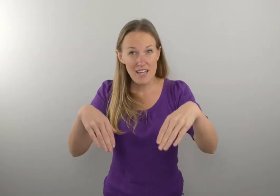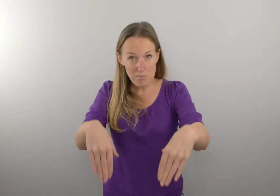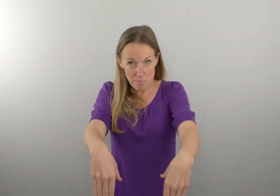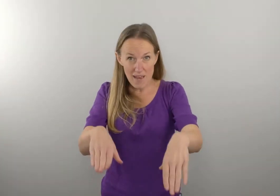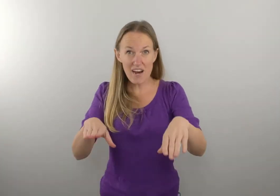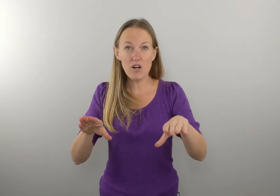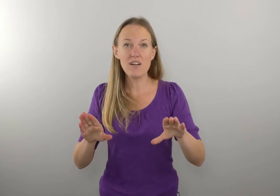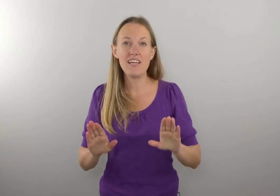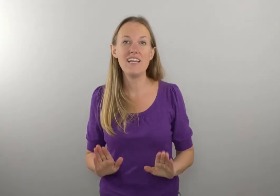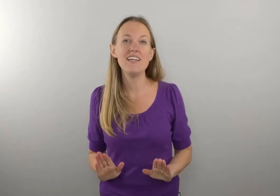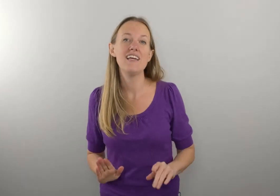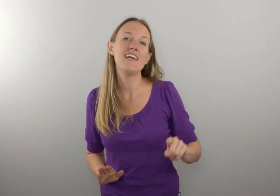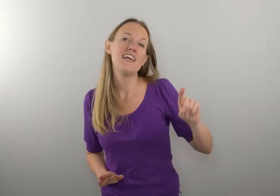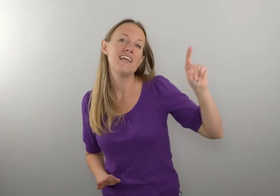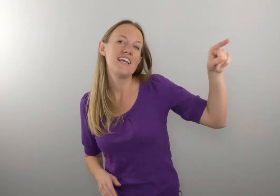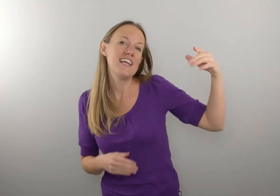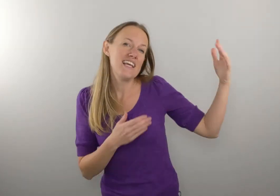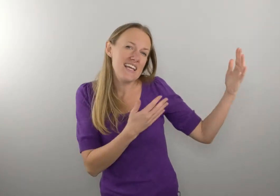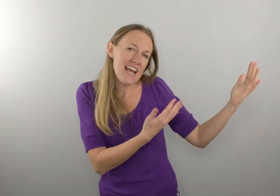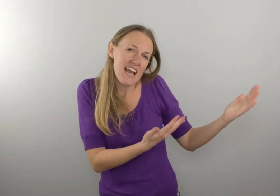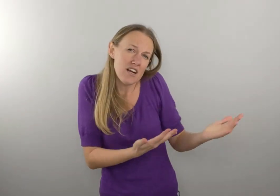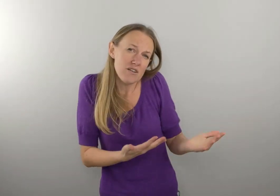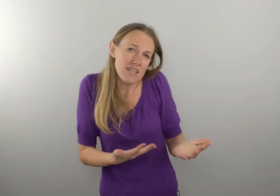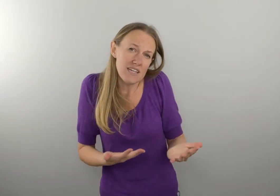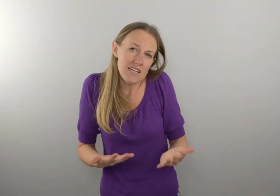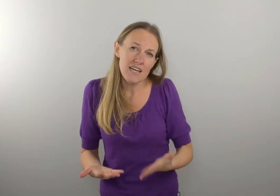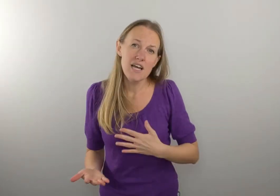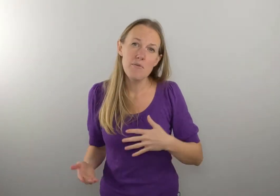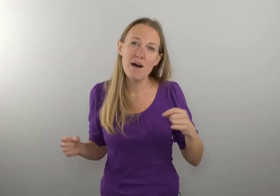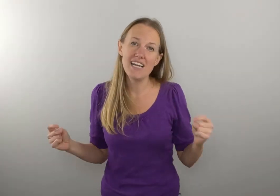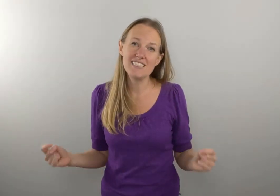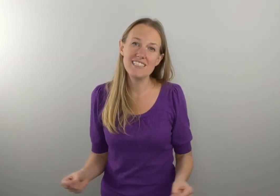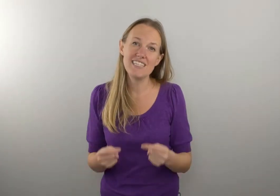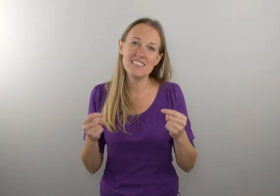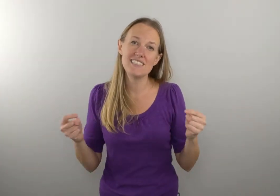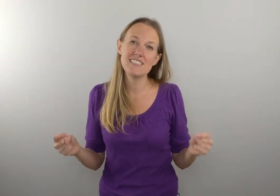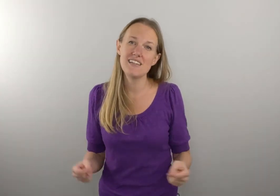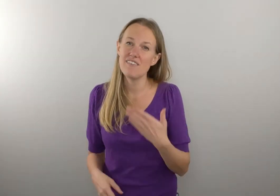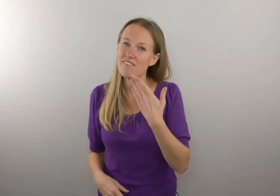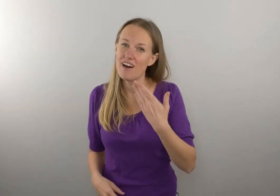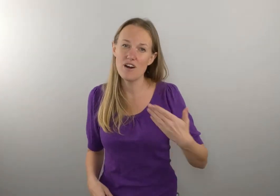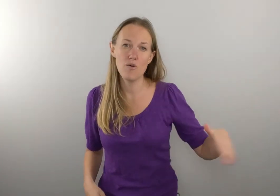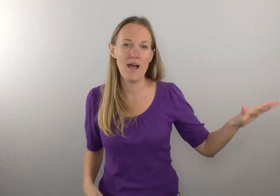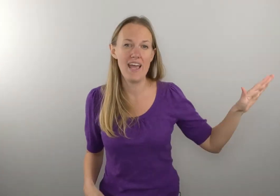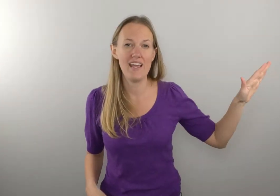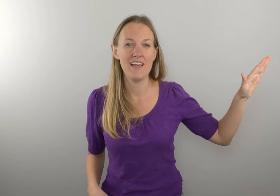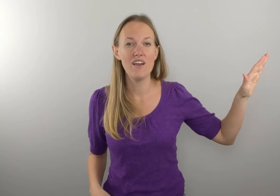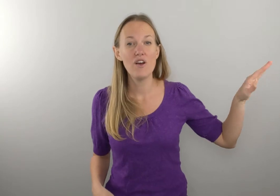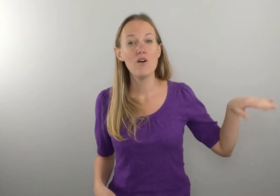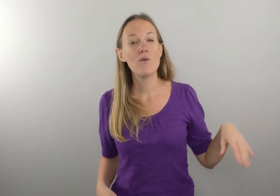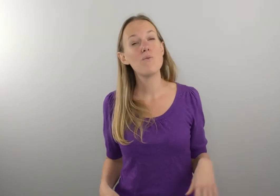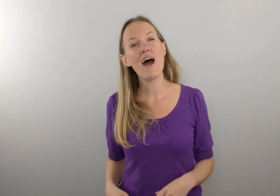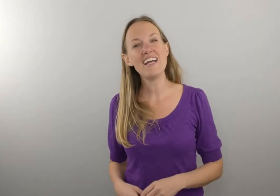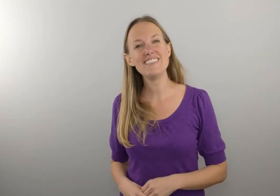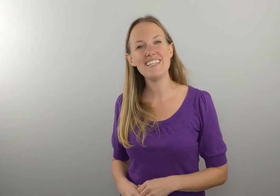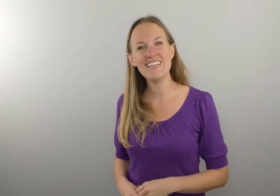And buried, he carried my sins far away. Rising,